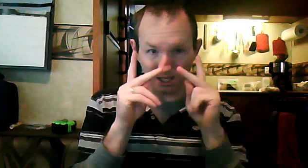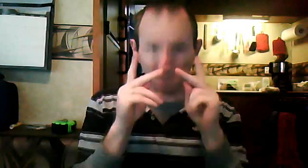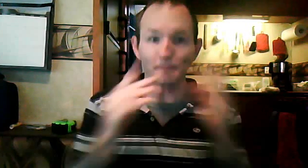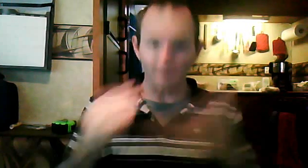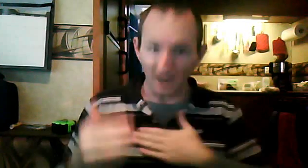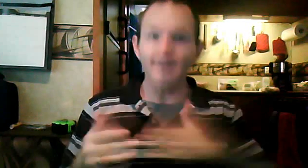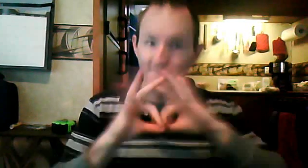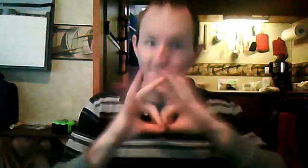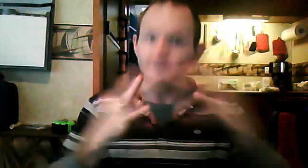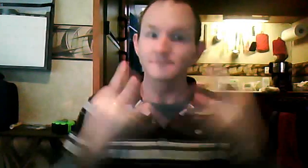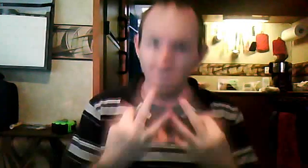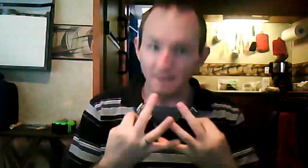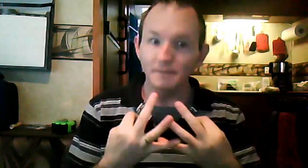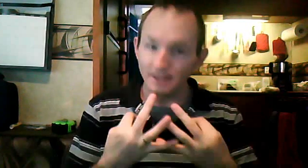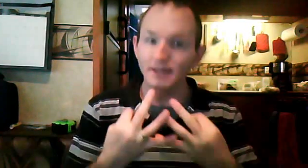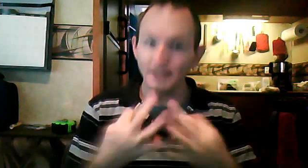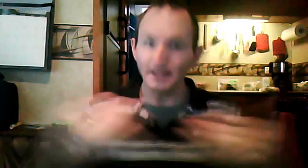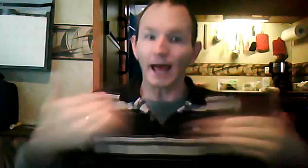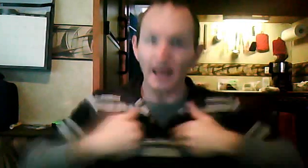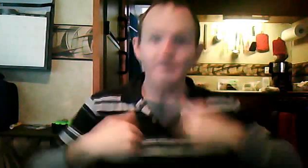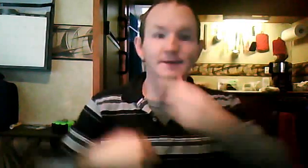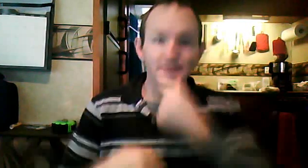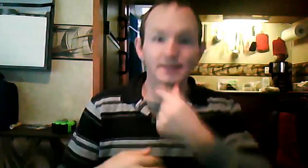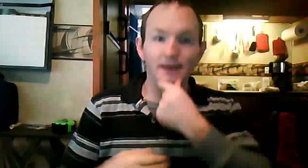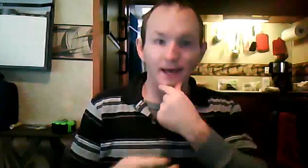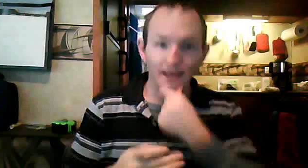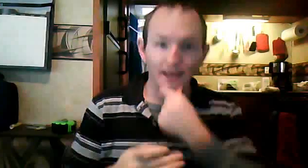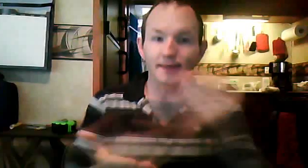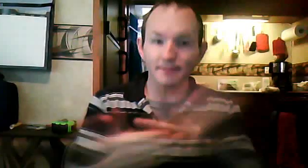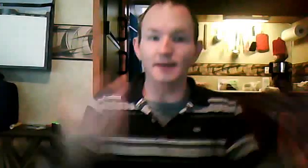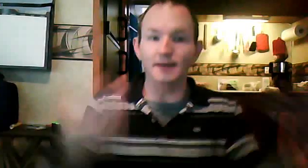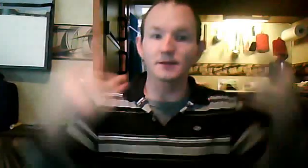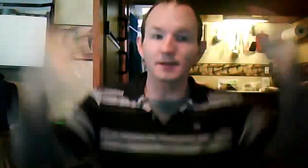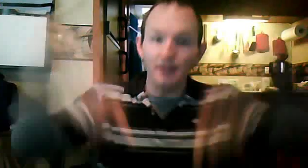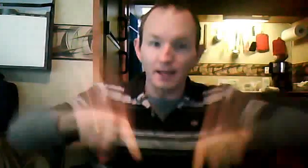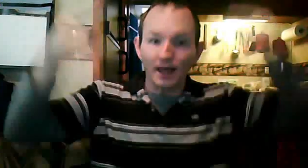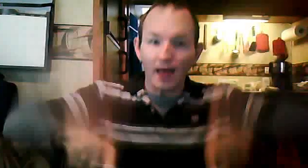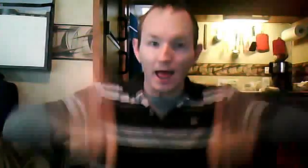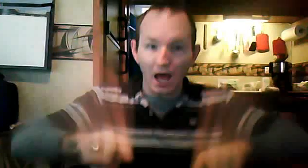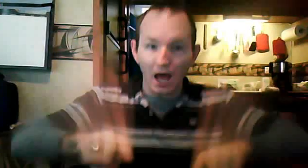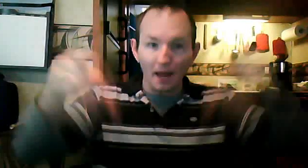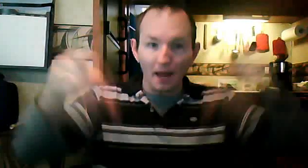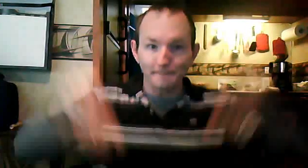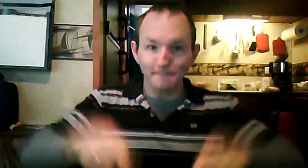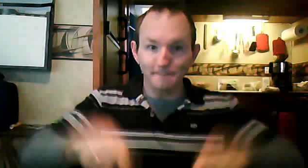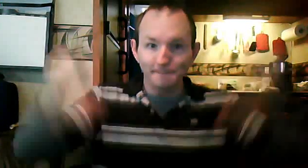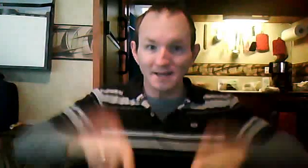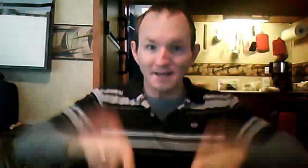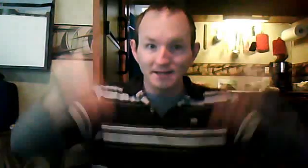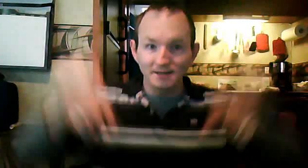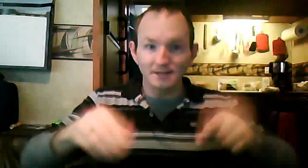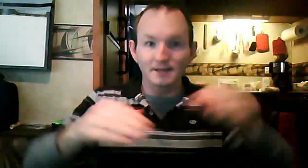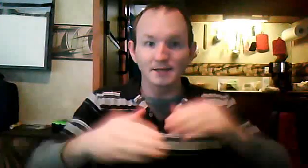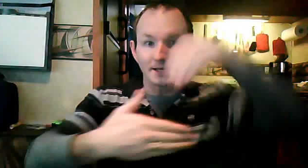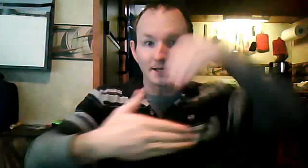with just everything going on with that what had happened who had done this a detective named lee brown looked carefully at that horrific